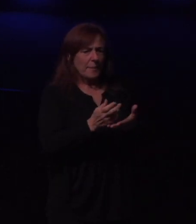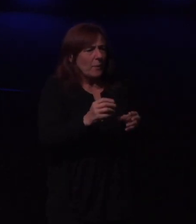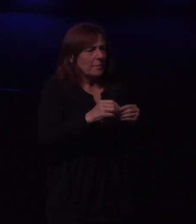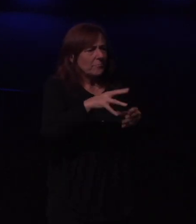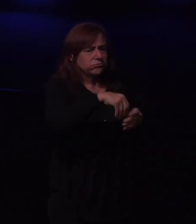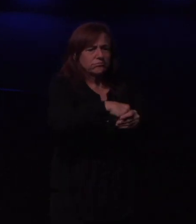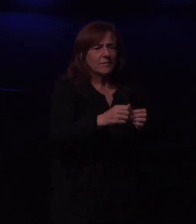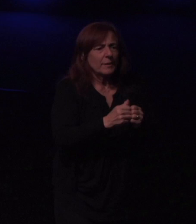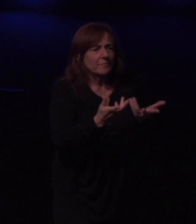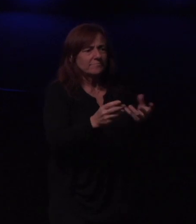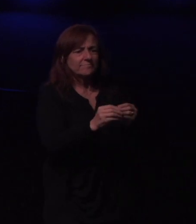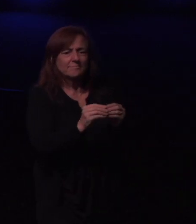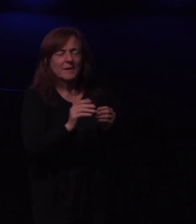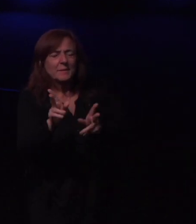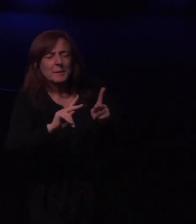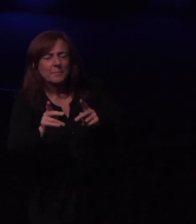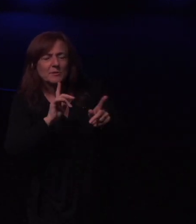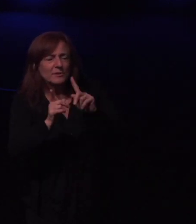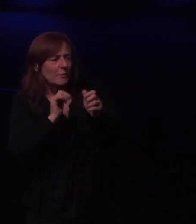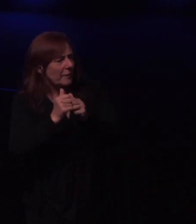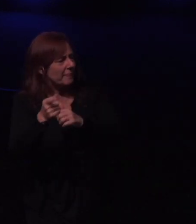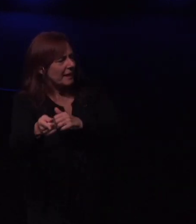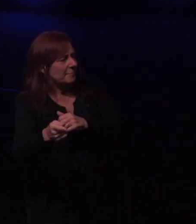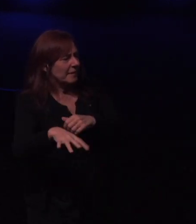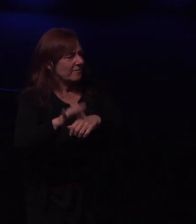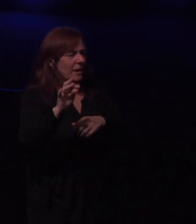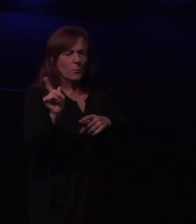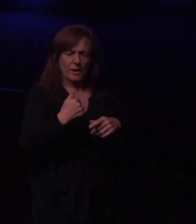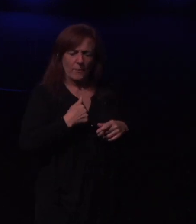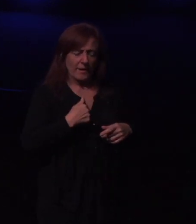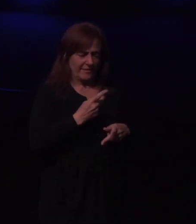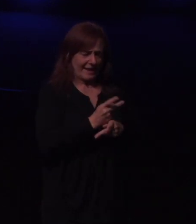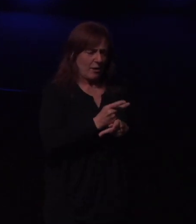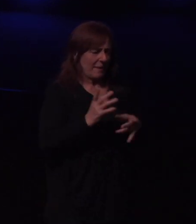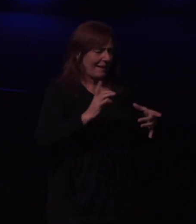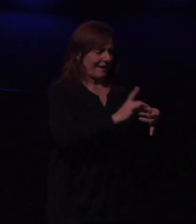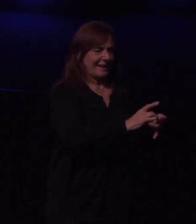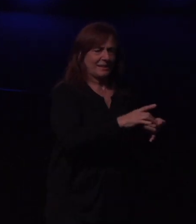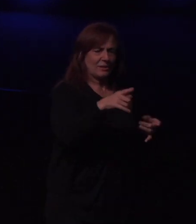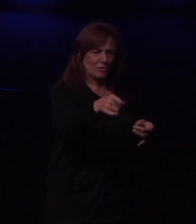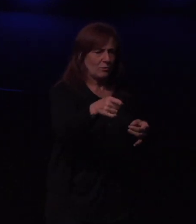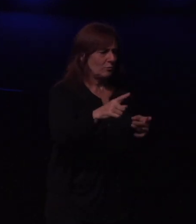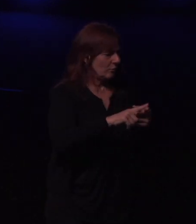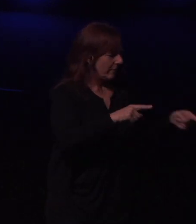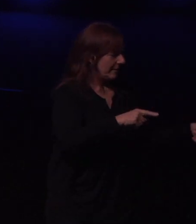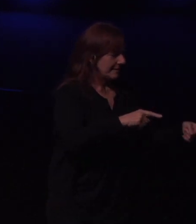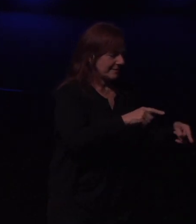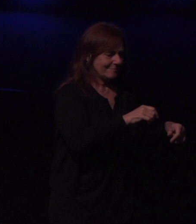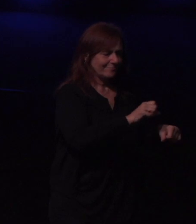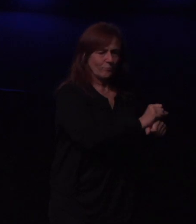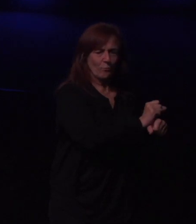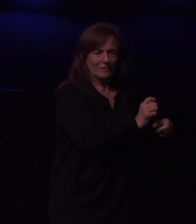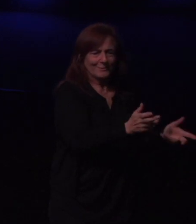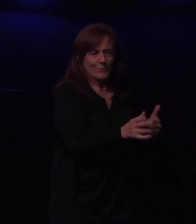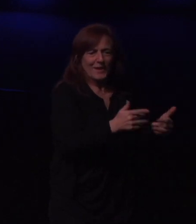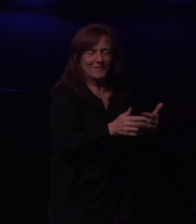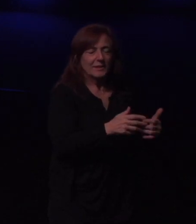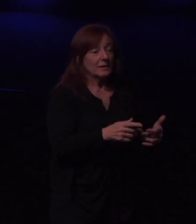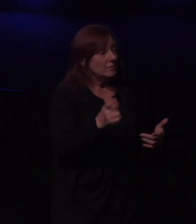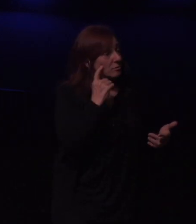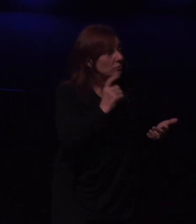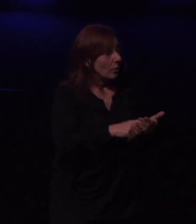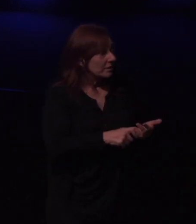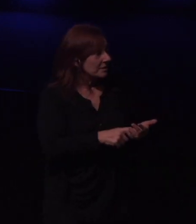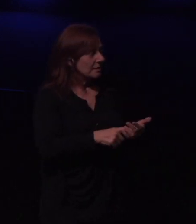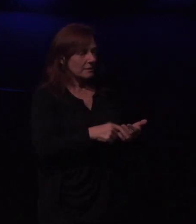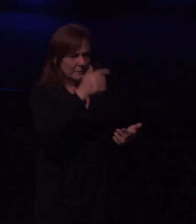engaged, those are the people to go talk to because they care about connecting people. I don't know if you noticed